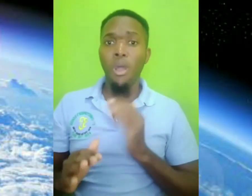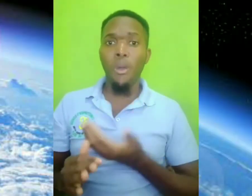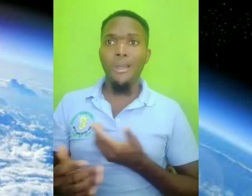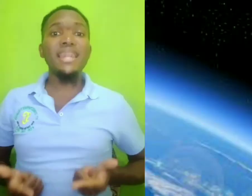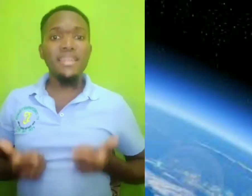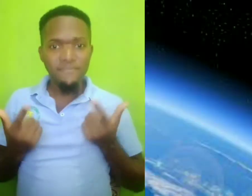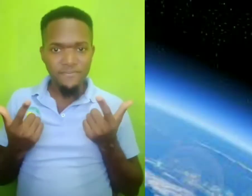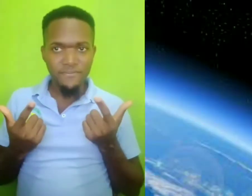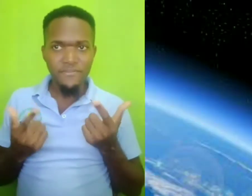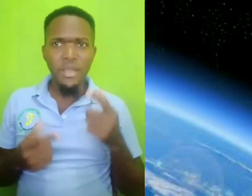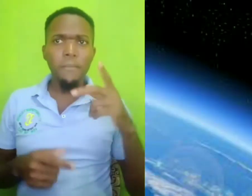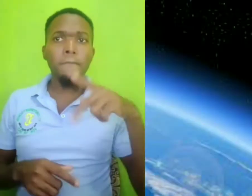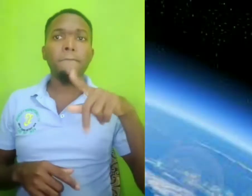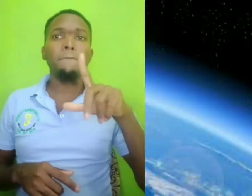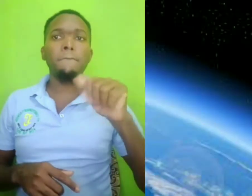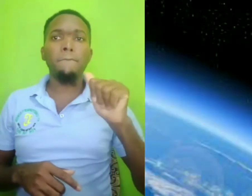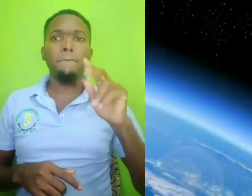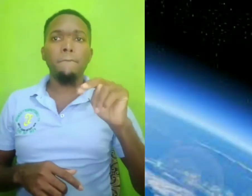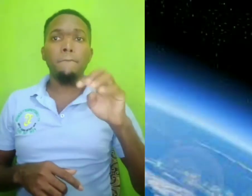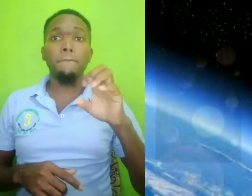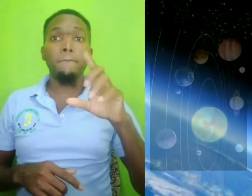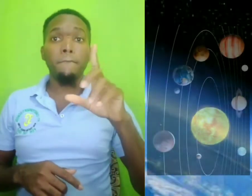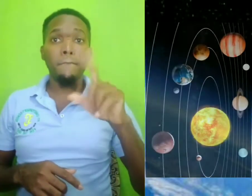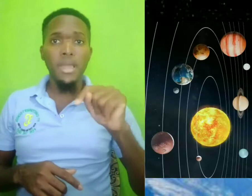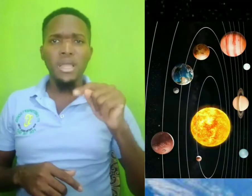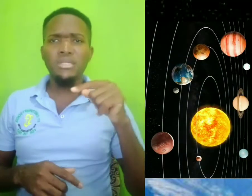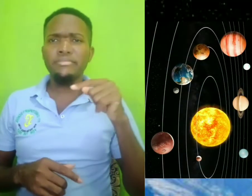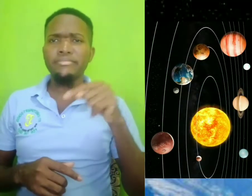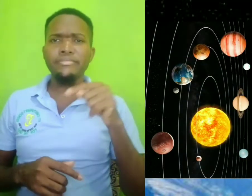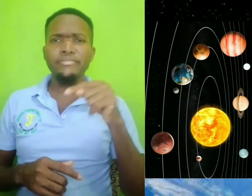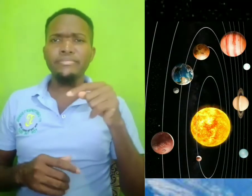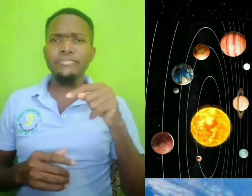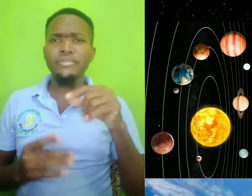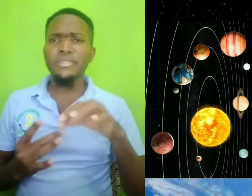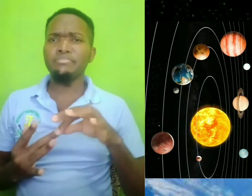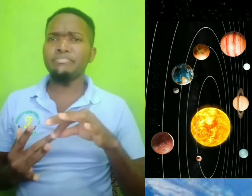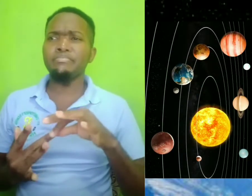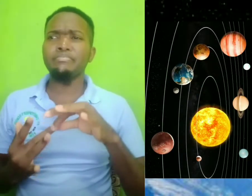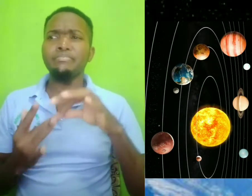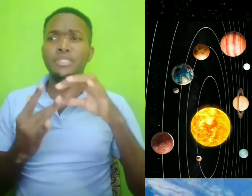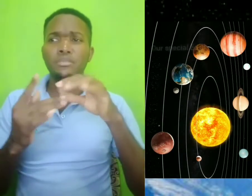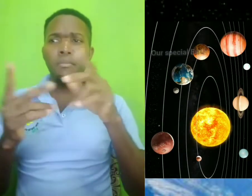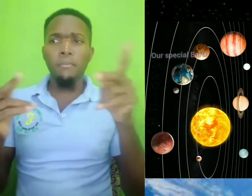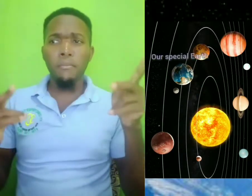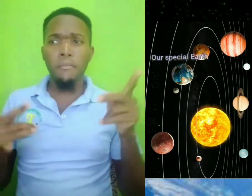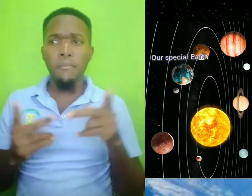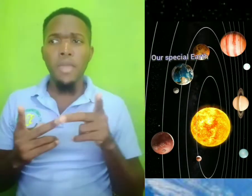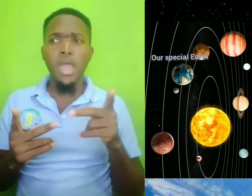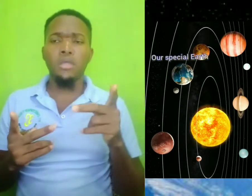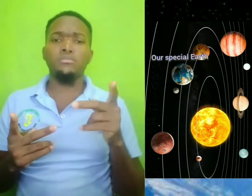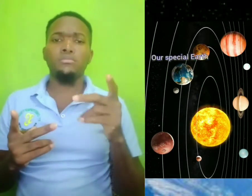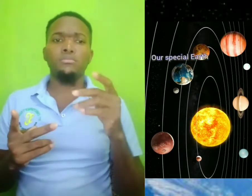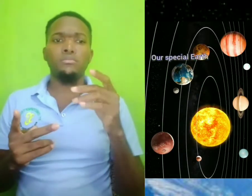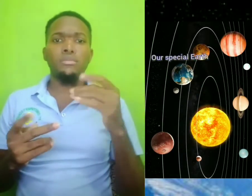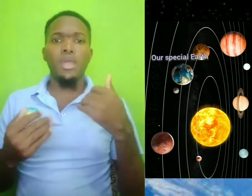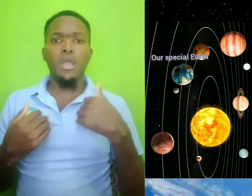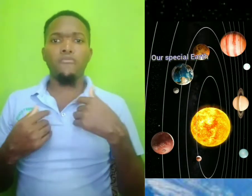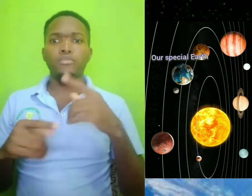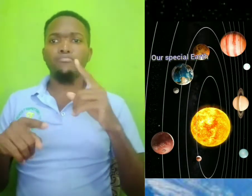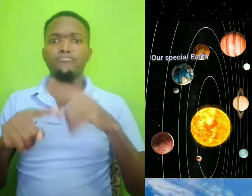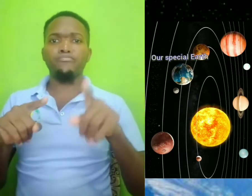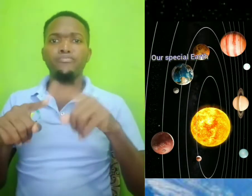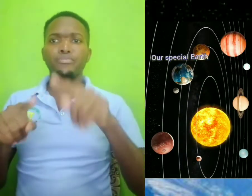What is impressive is the fact that we live on Earth, and it is one of the special places on the